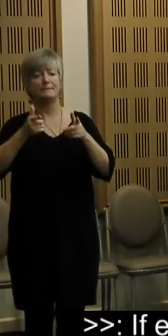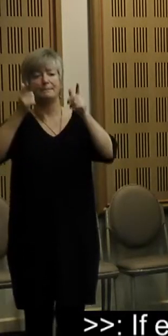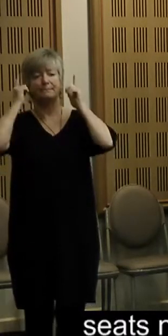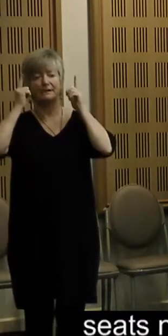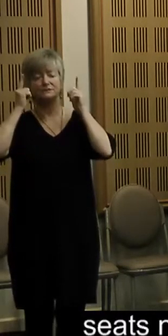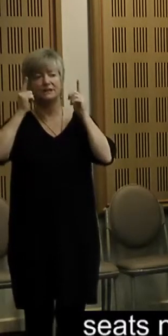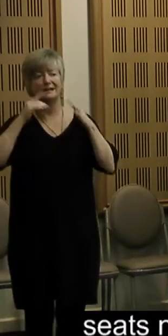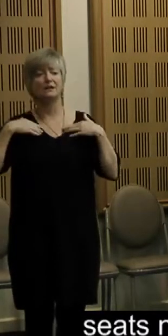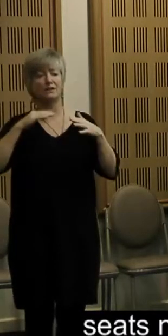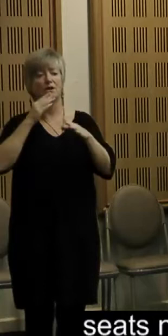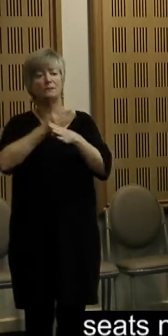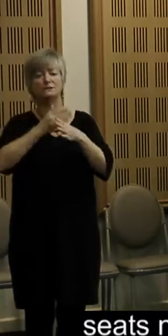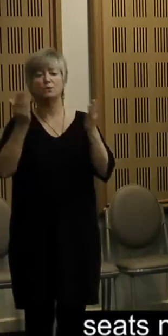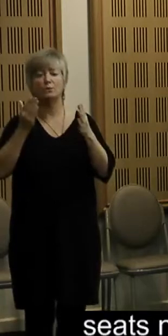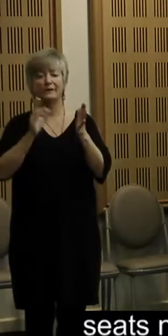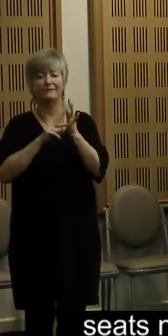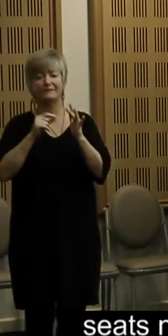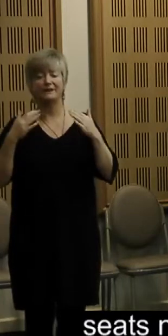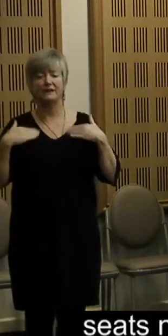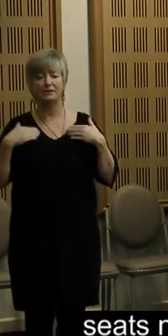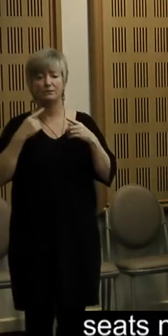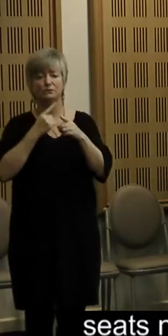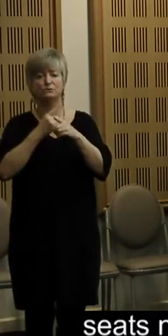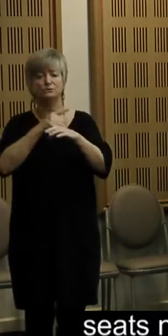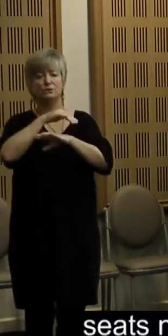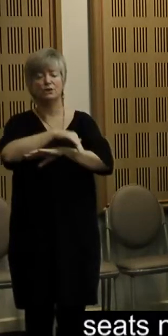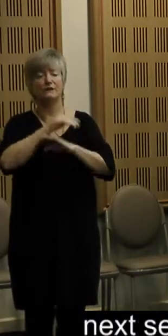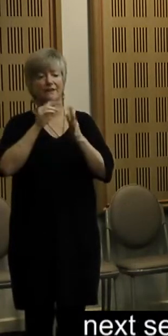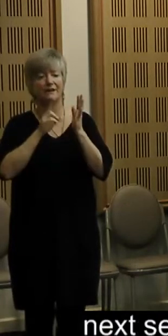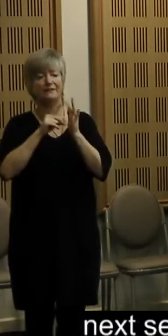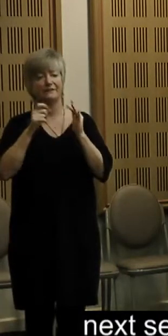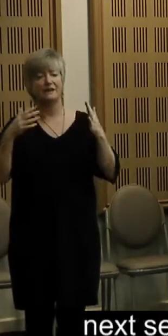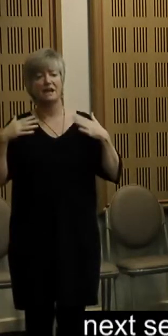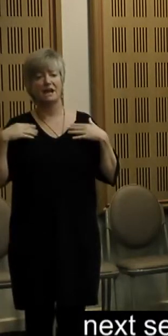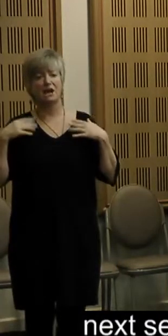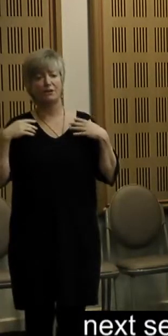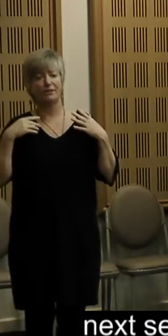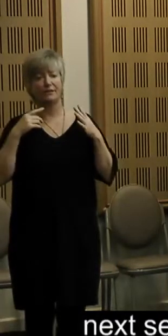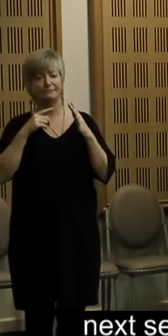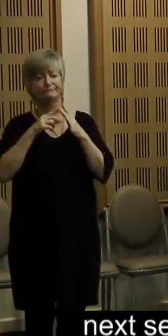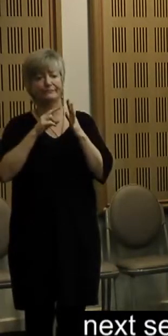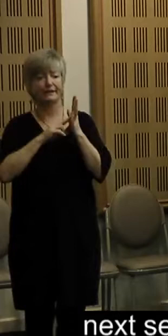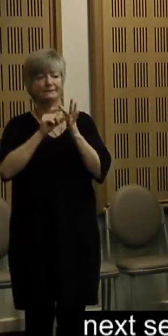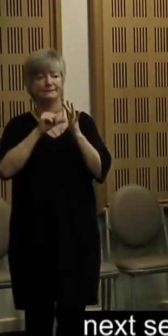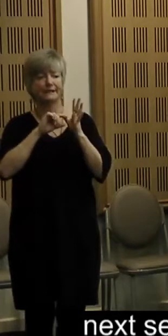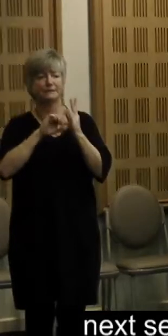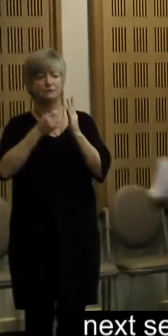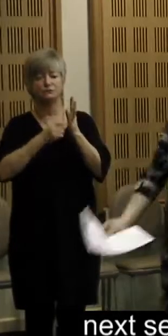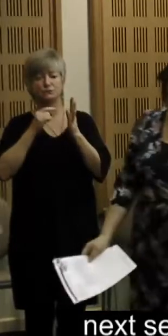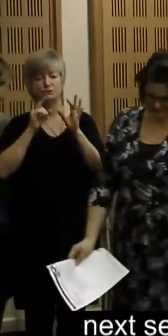VicHealth, who will be talking about the VicHealth Indicators Survey on disability. So welcome,